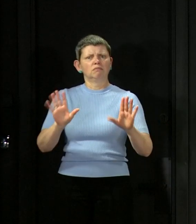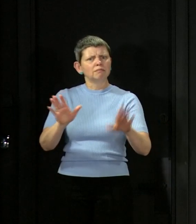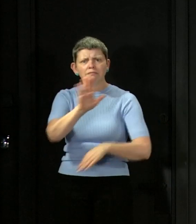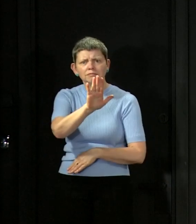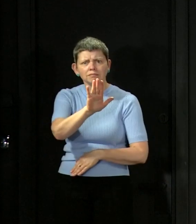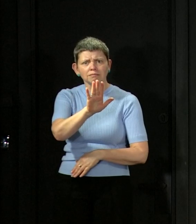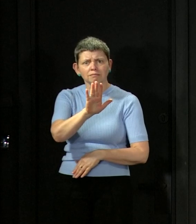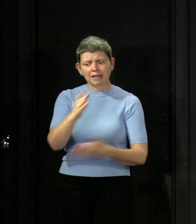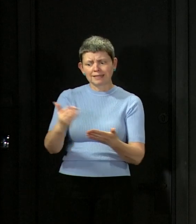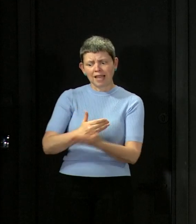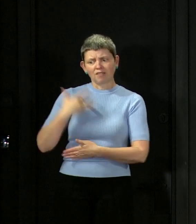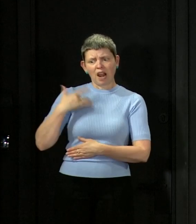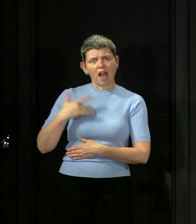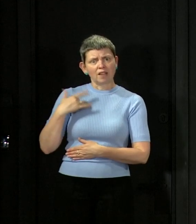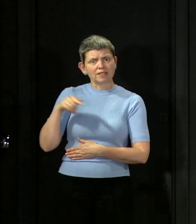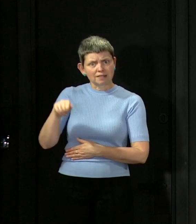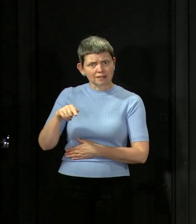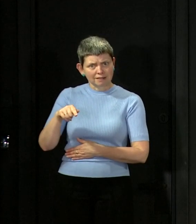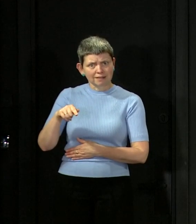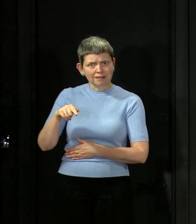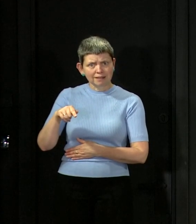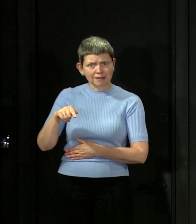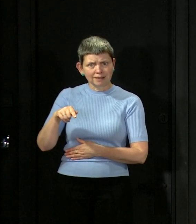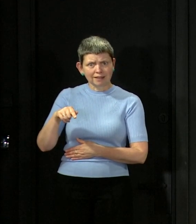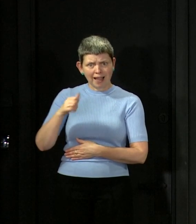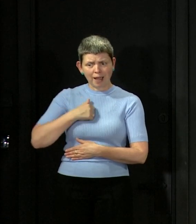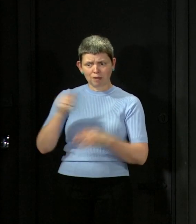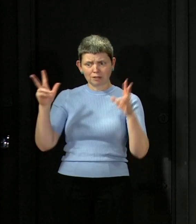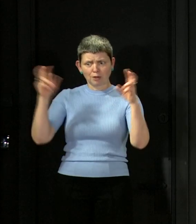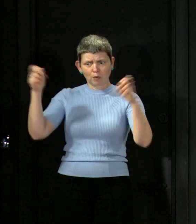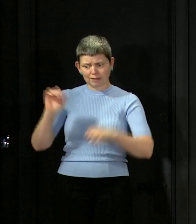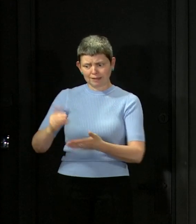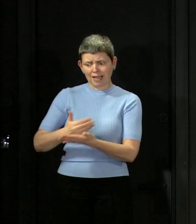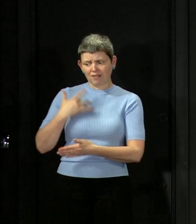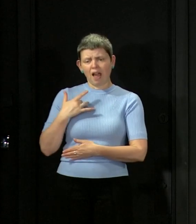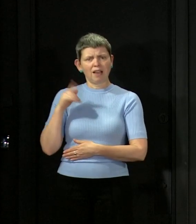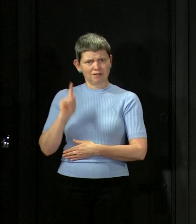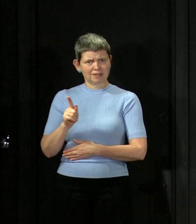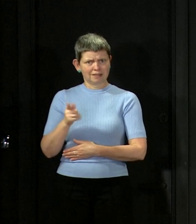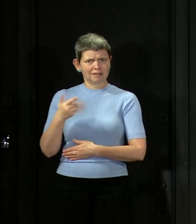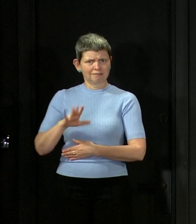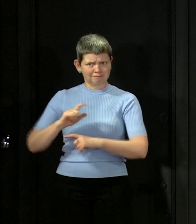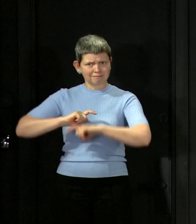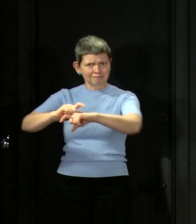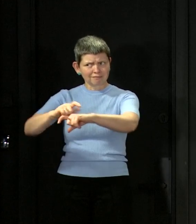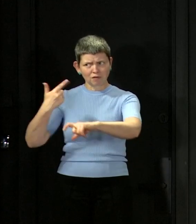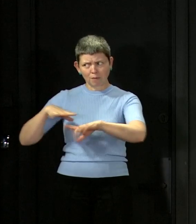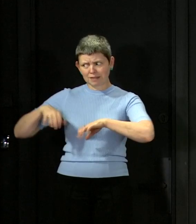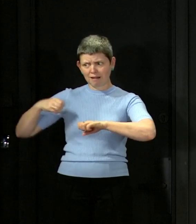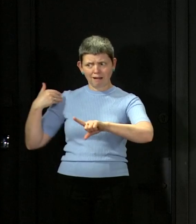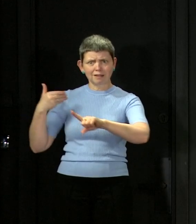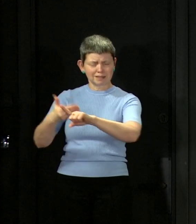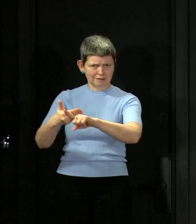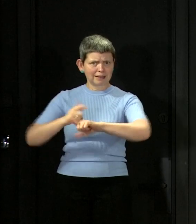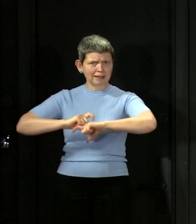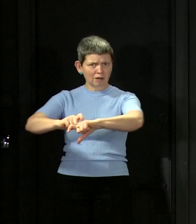of the slogan we use has been there from the very outset, and that's been the case, and that will continue to be the case every step